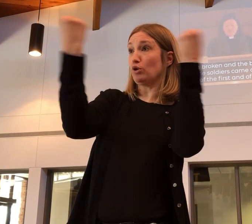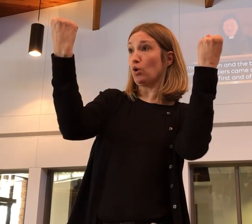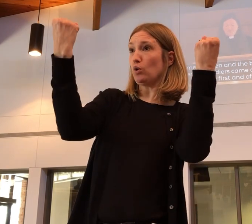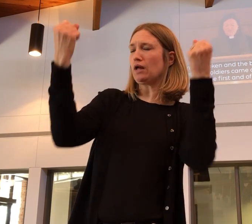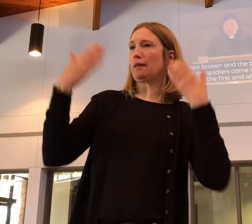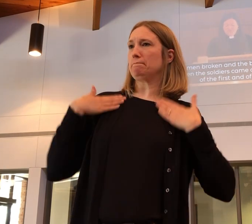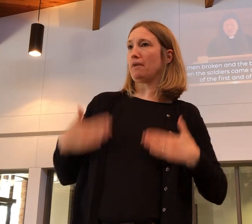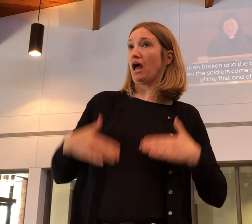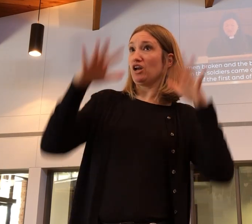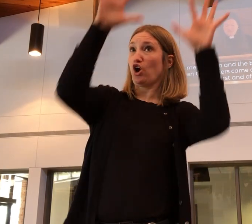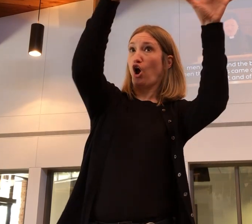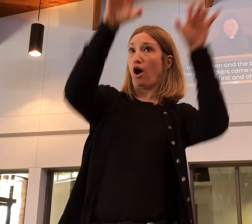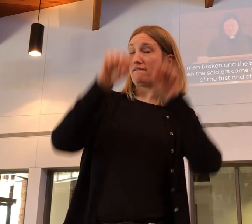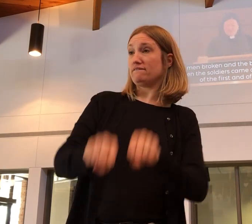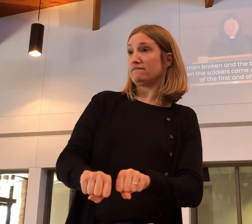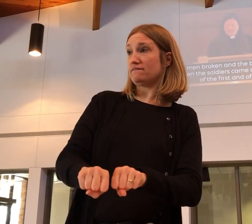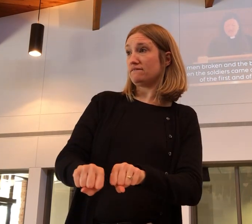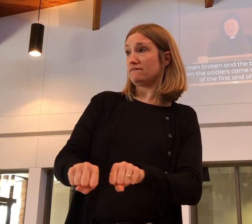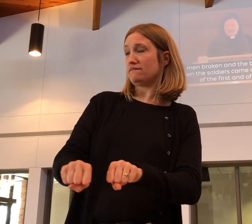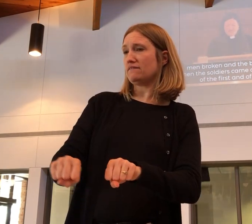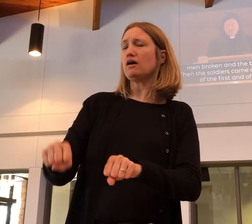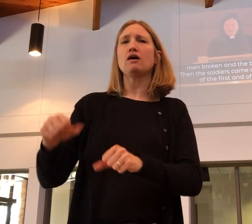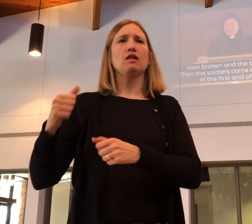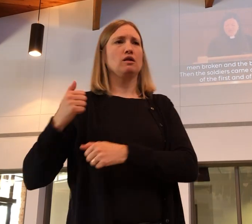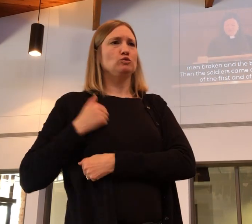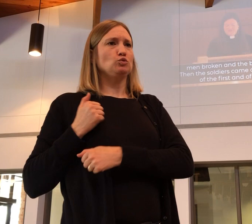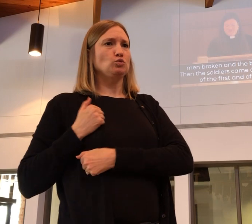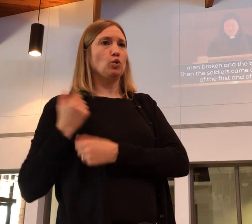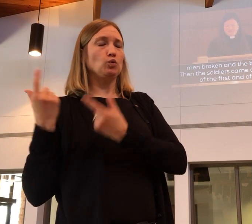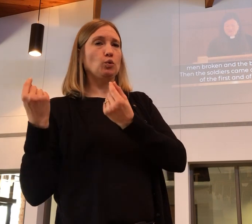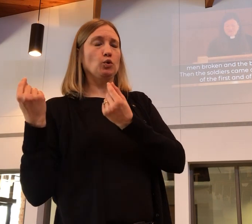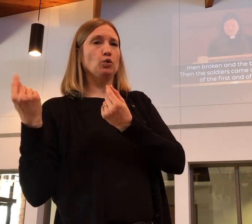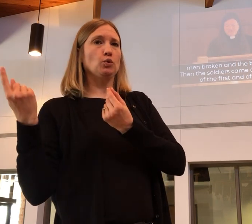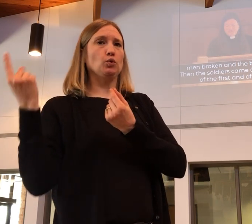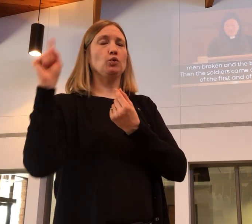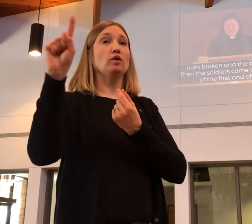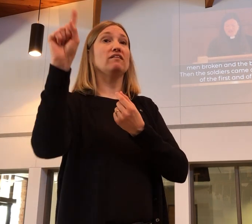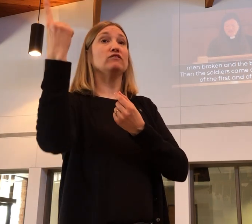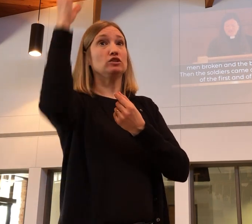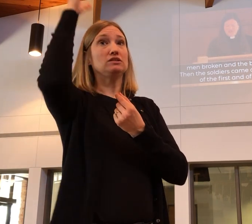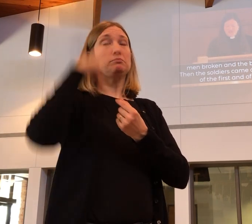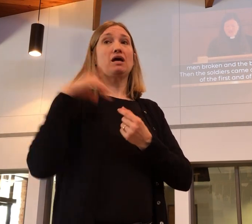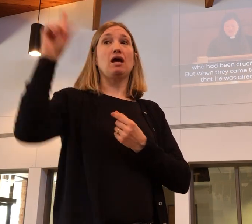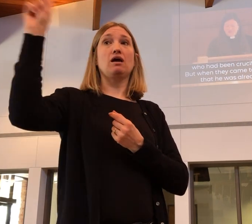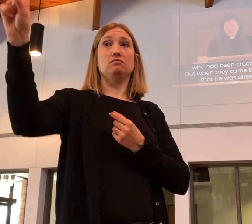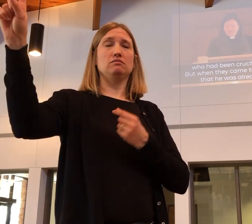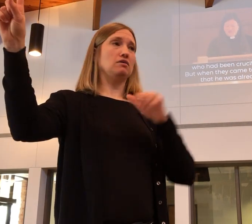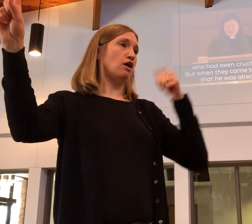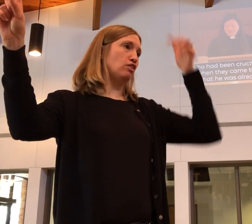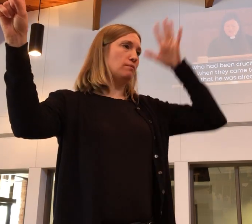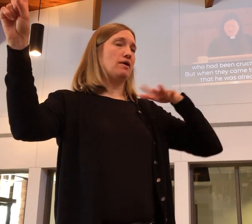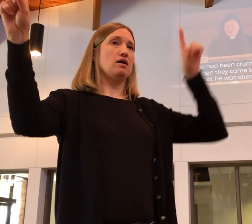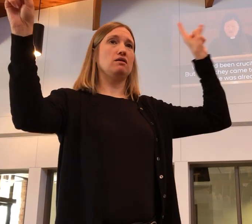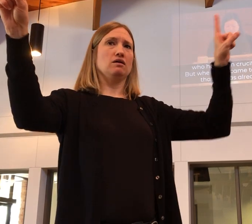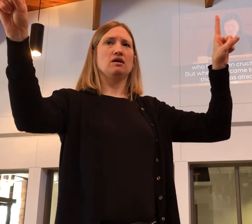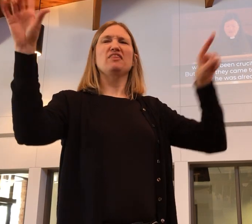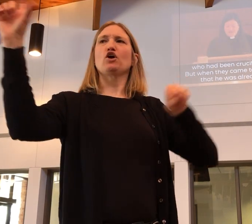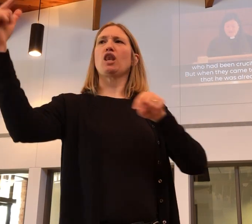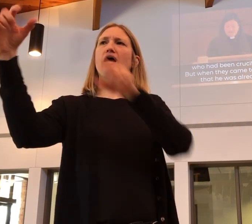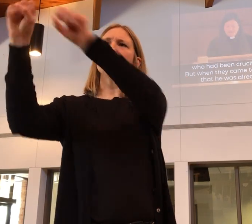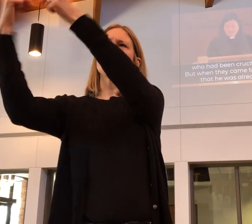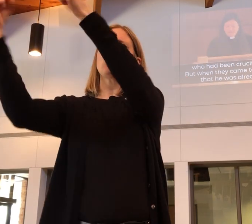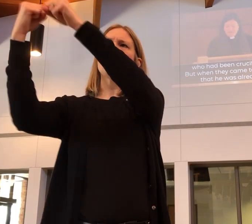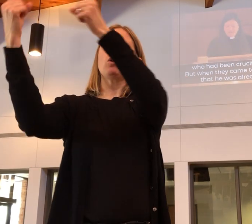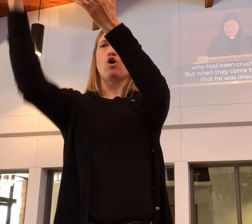bodies removed. Then the soldiers came and broke the legs of the first and of the other who had been crucified with